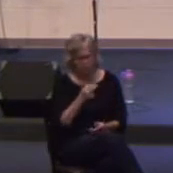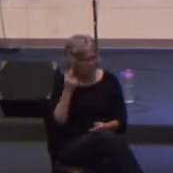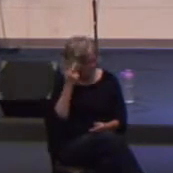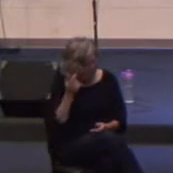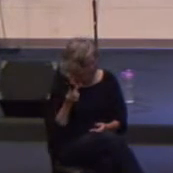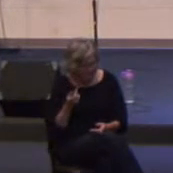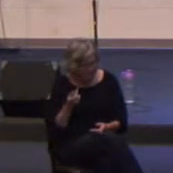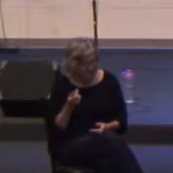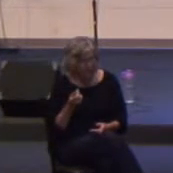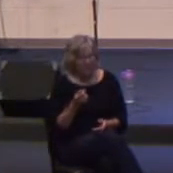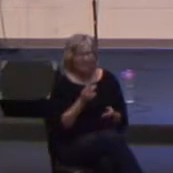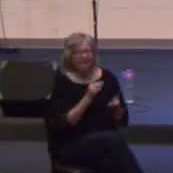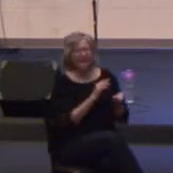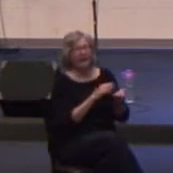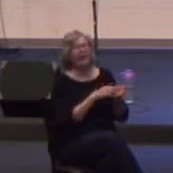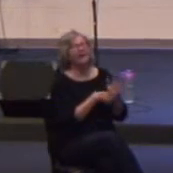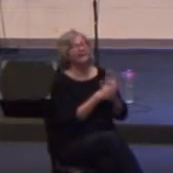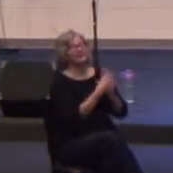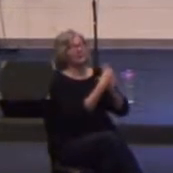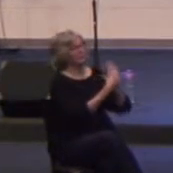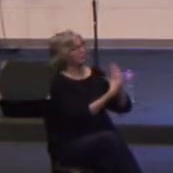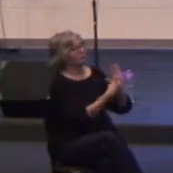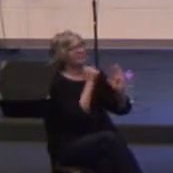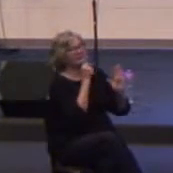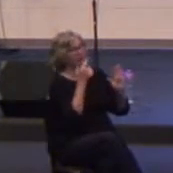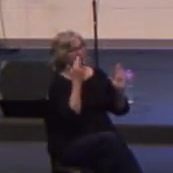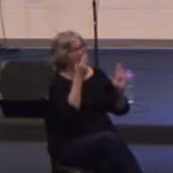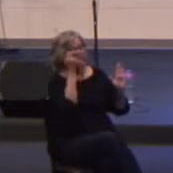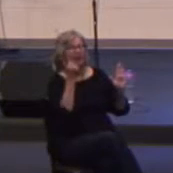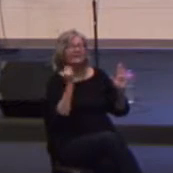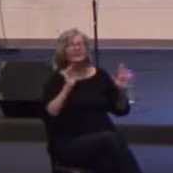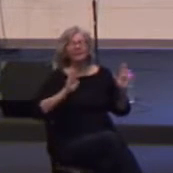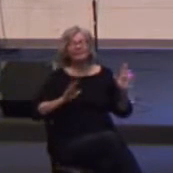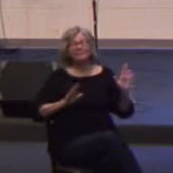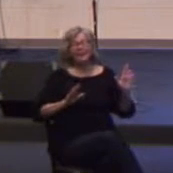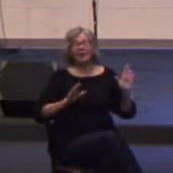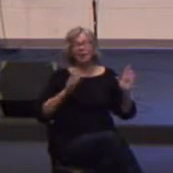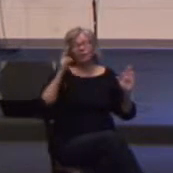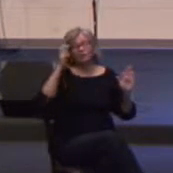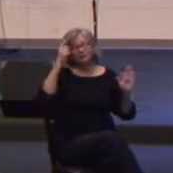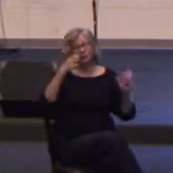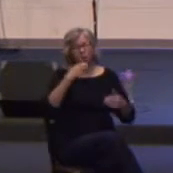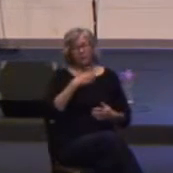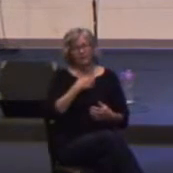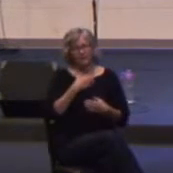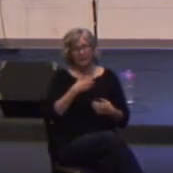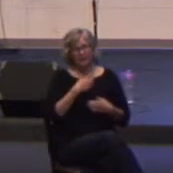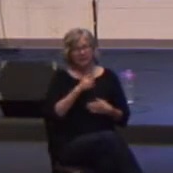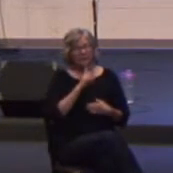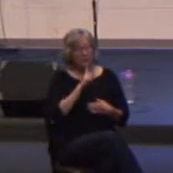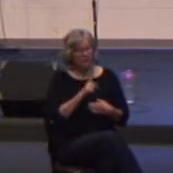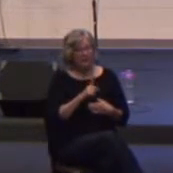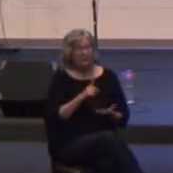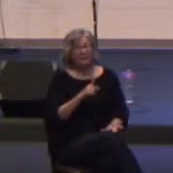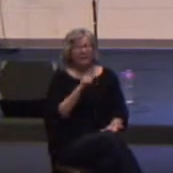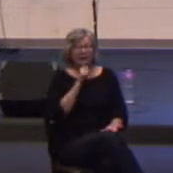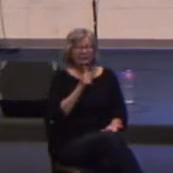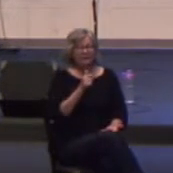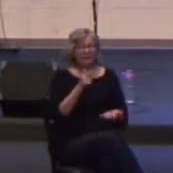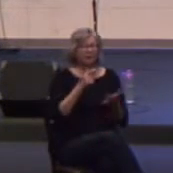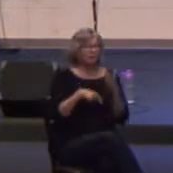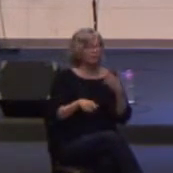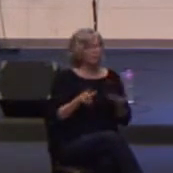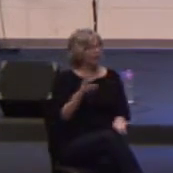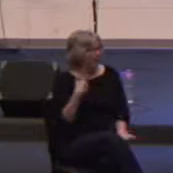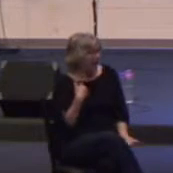of fact, the text says that's not the reason either, because the cause of grumbling, in fact, is not whether you have or don't have,